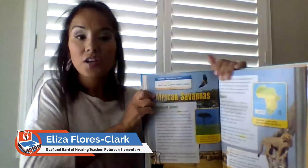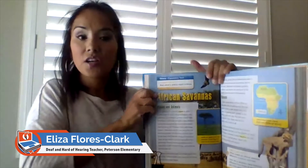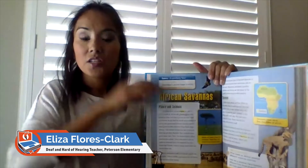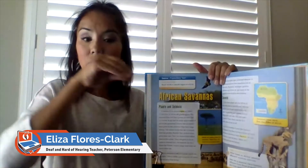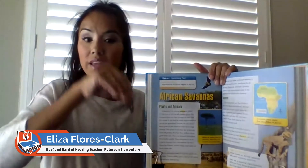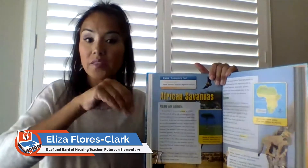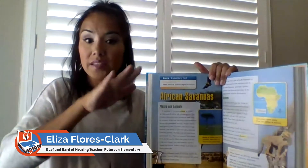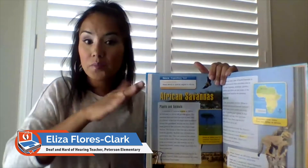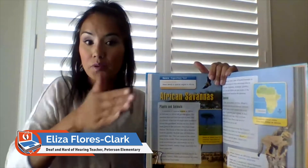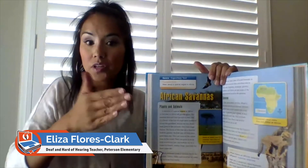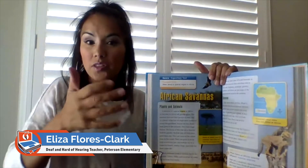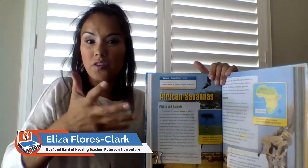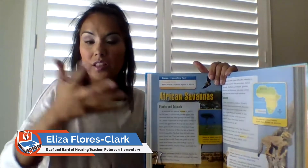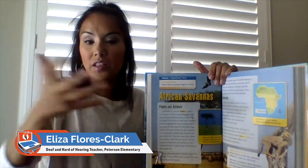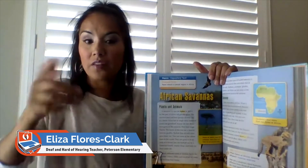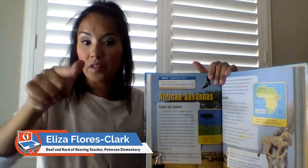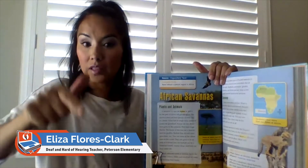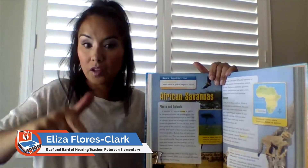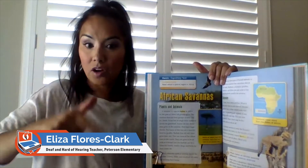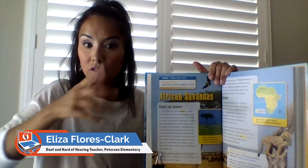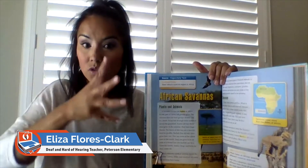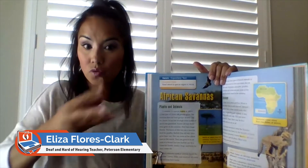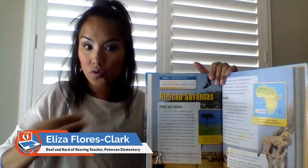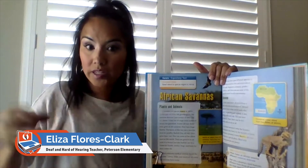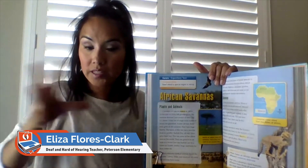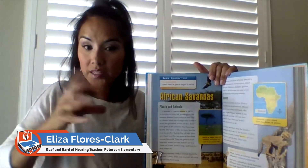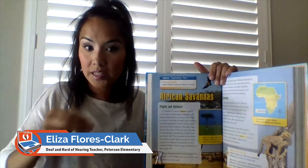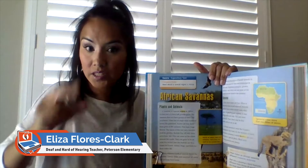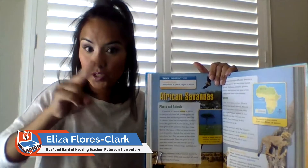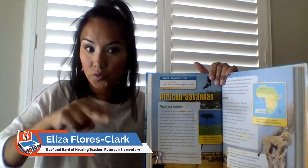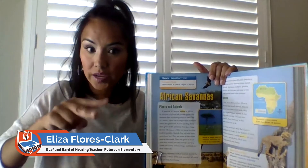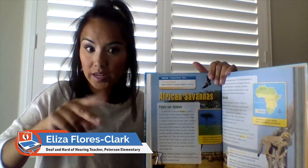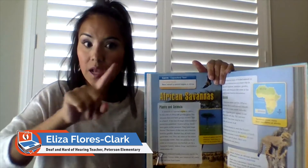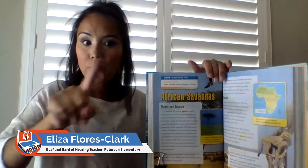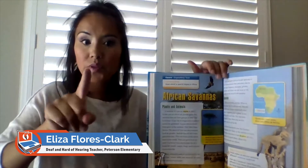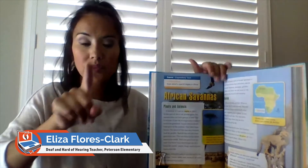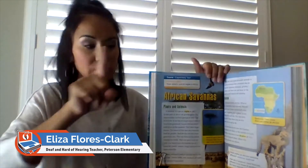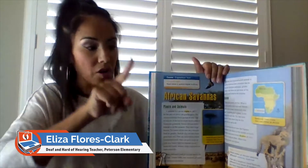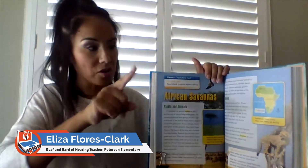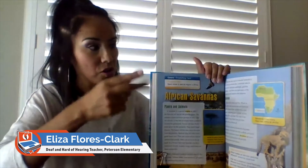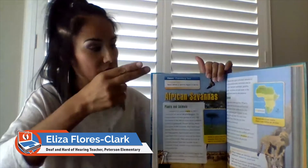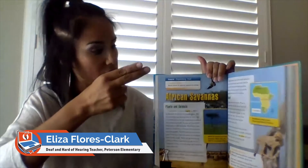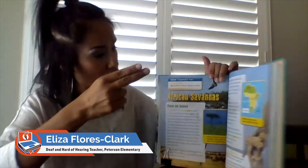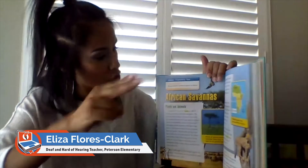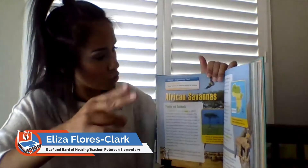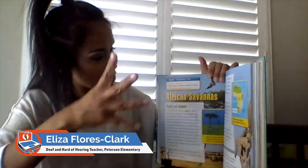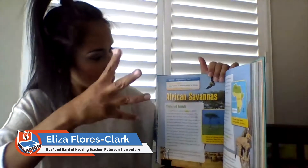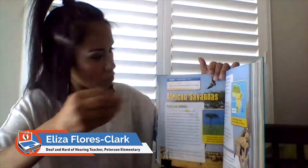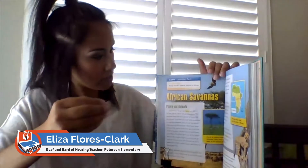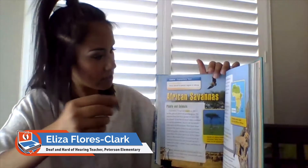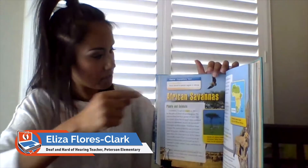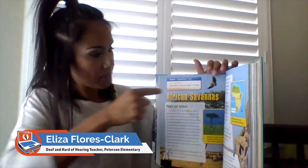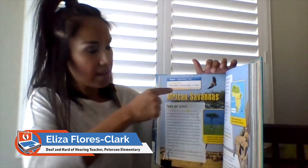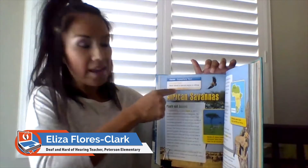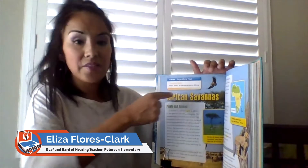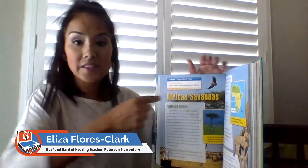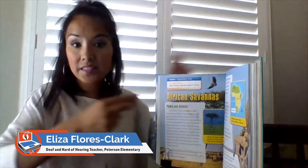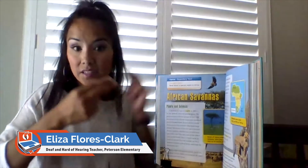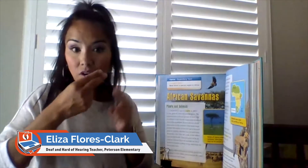So in this book, there are a lot of long stories, but there's also these short stories. And this is